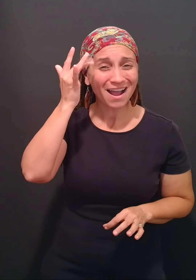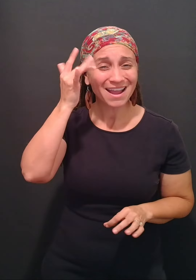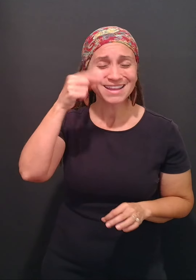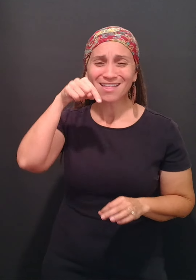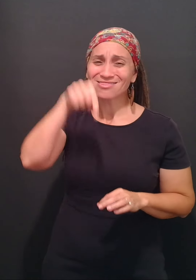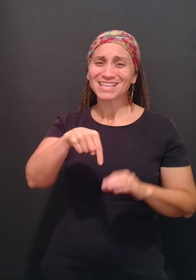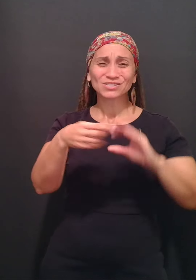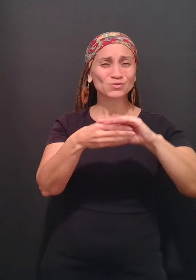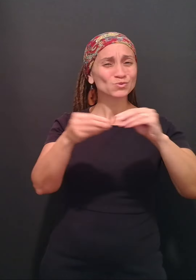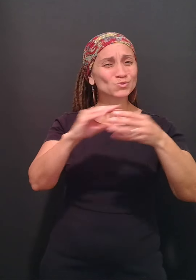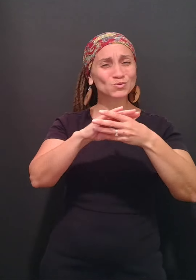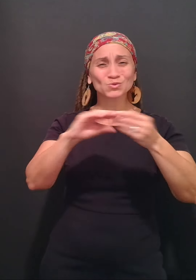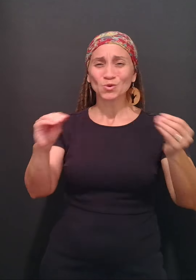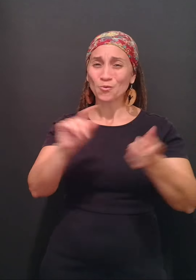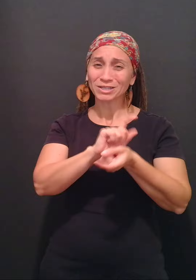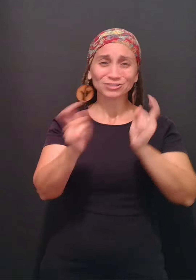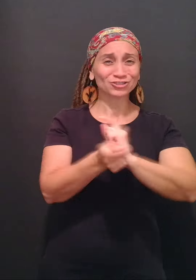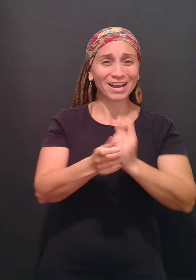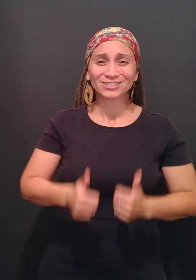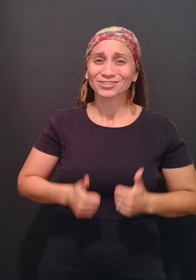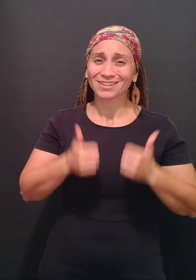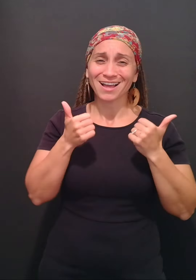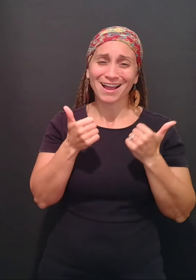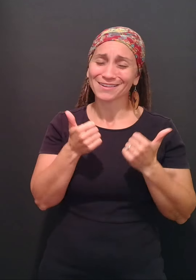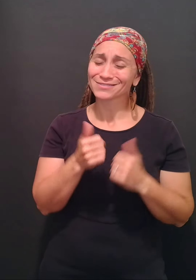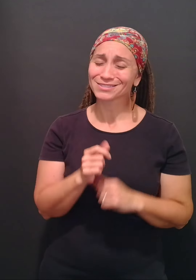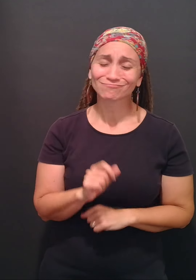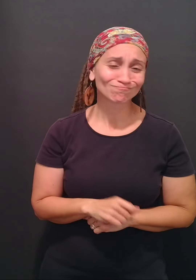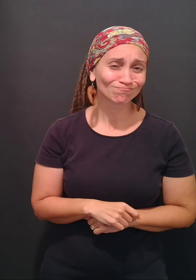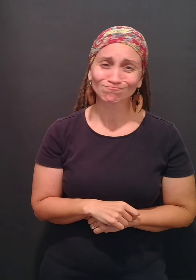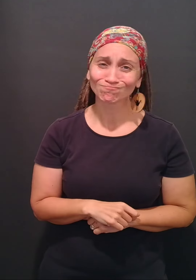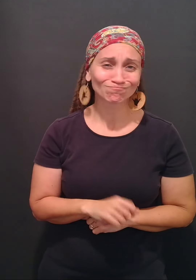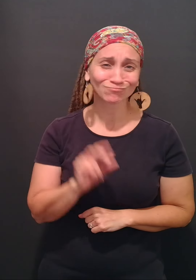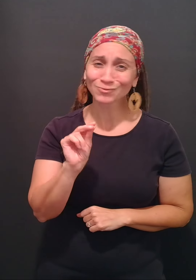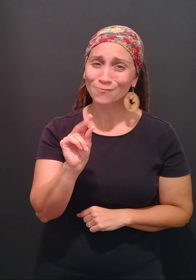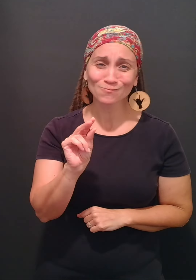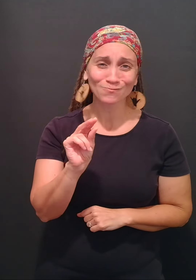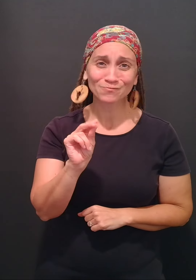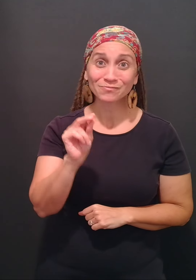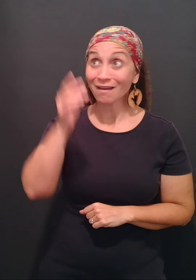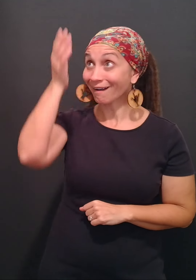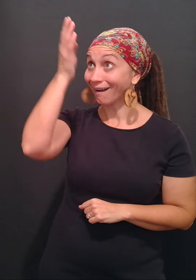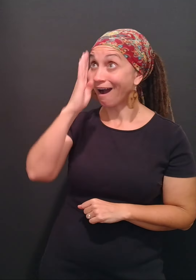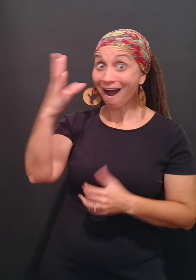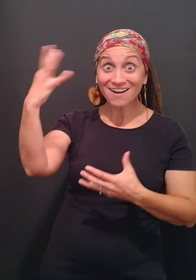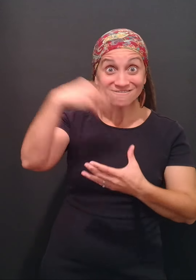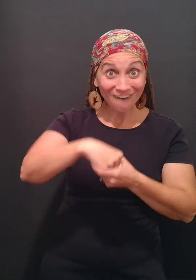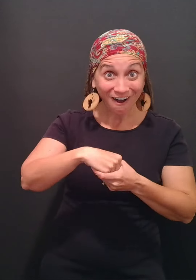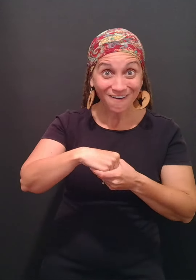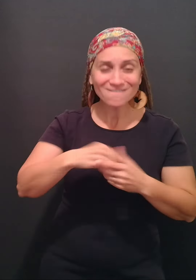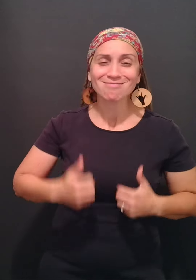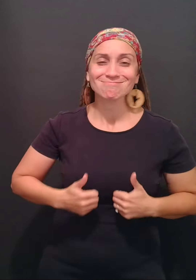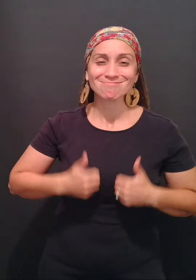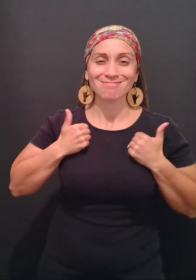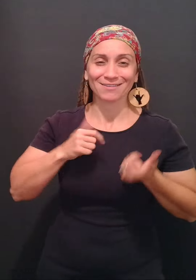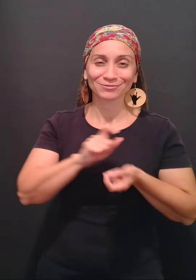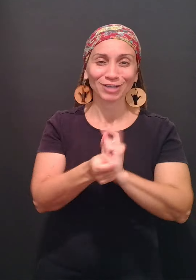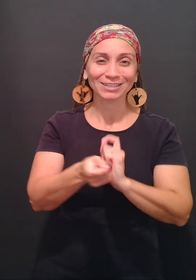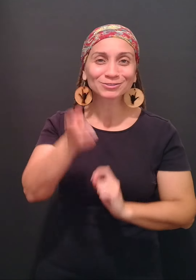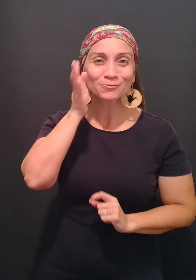pray. This resource cannot change lives. But when we ask God to get involved, lives